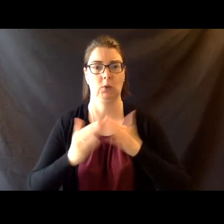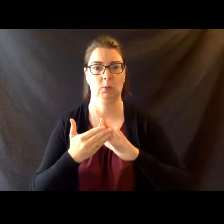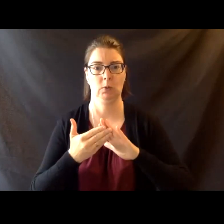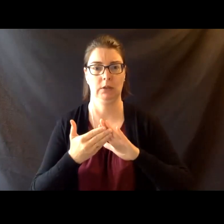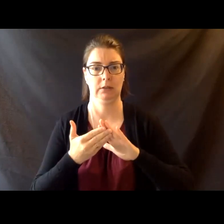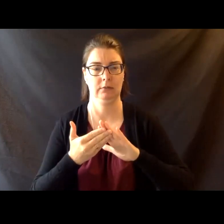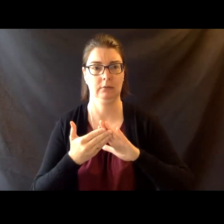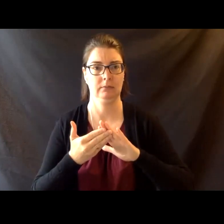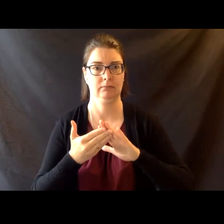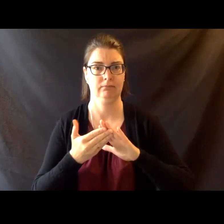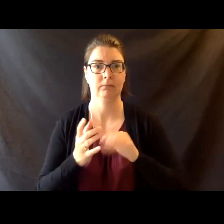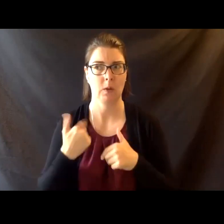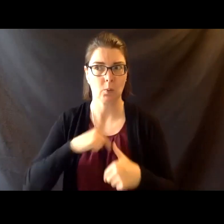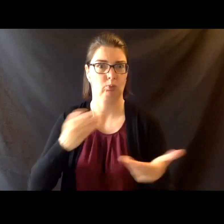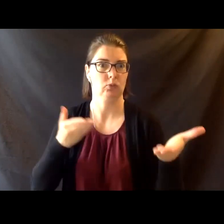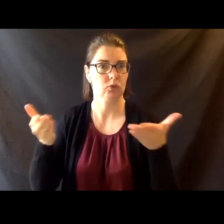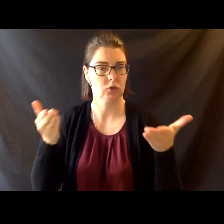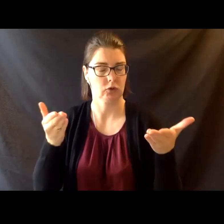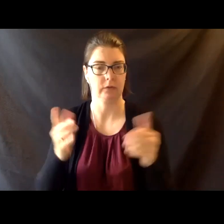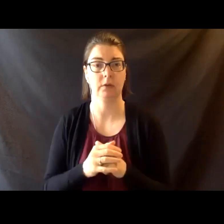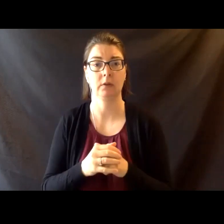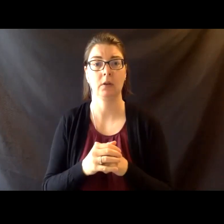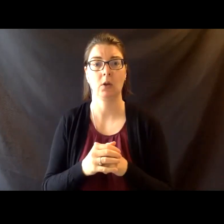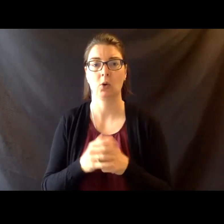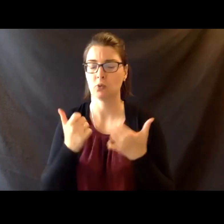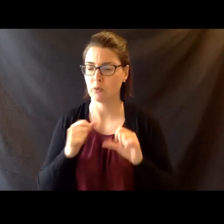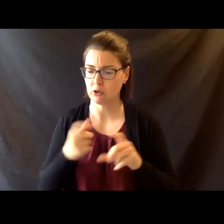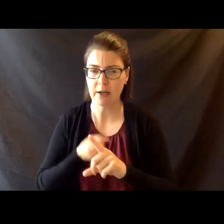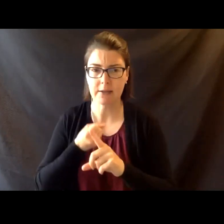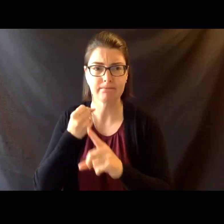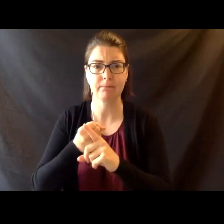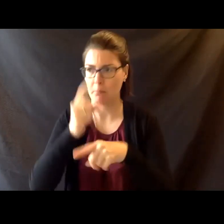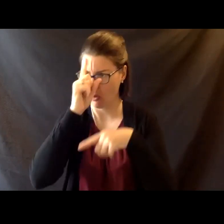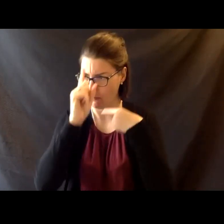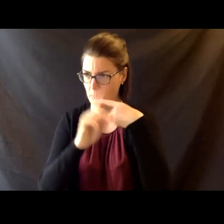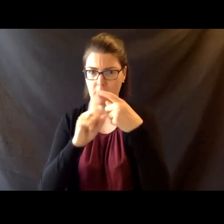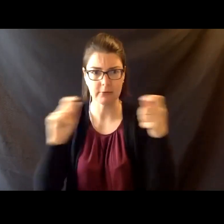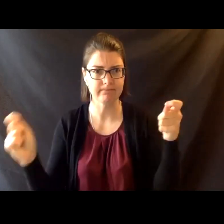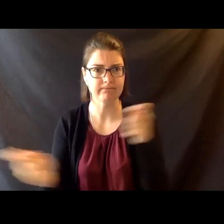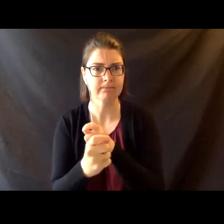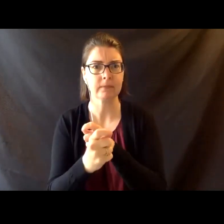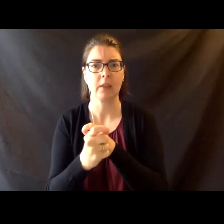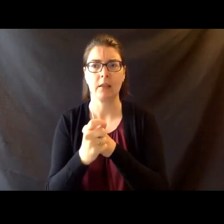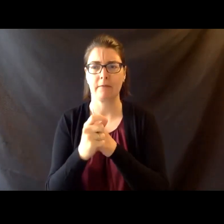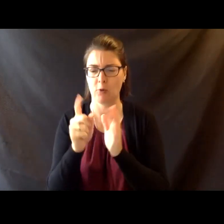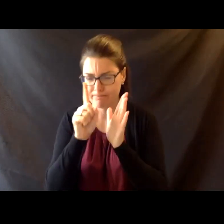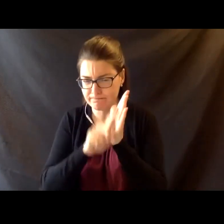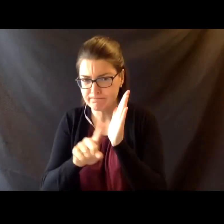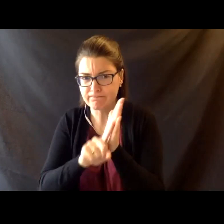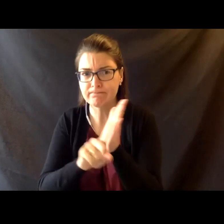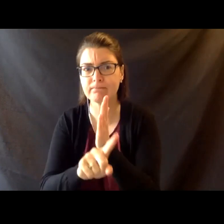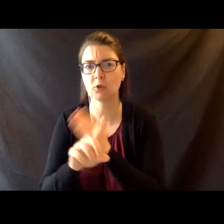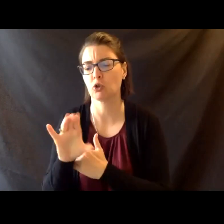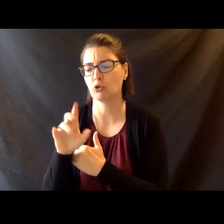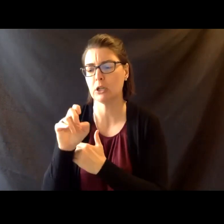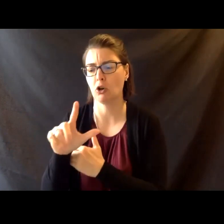serve. A driving force for positive change, we have an enduring commitment to critical inquiry and the pursuit of